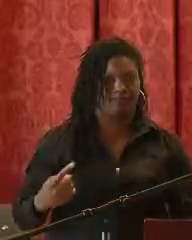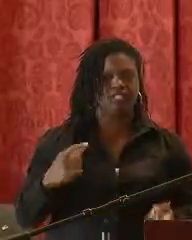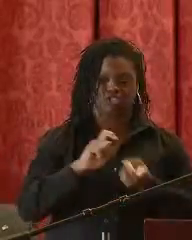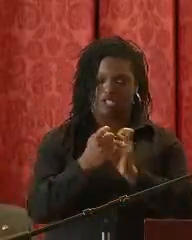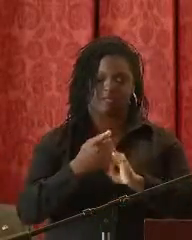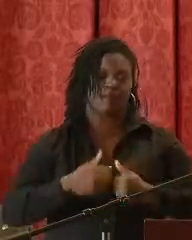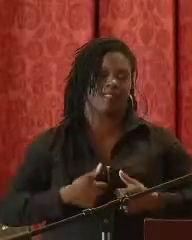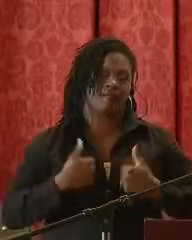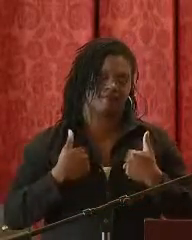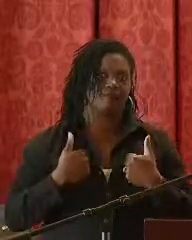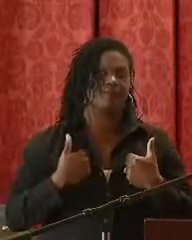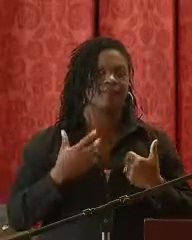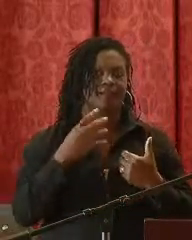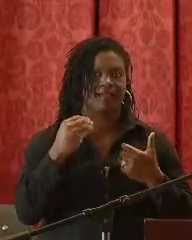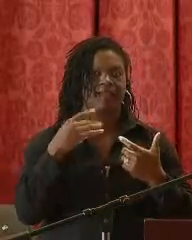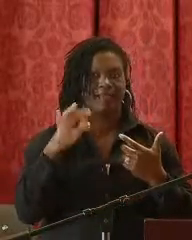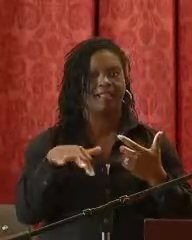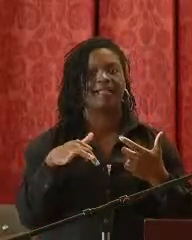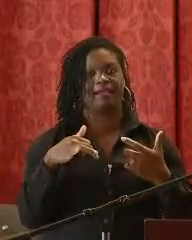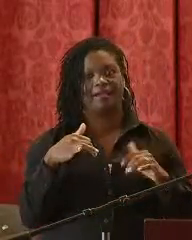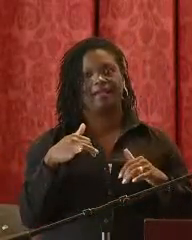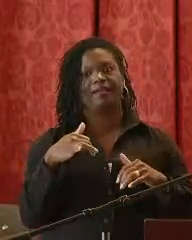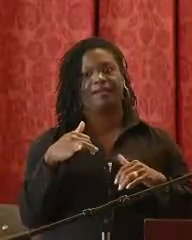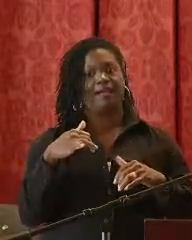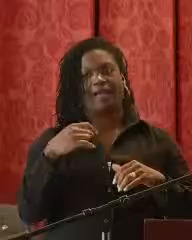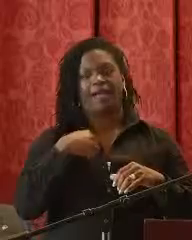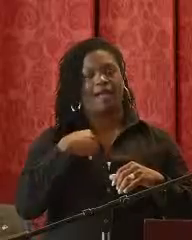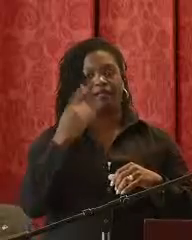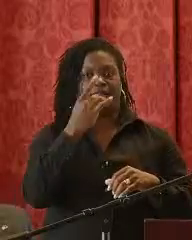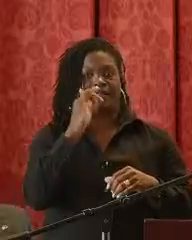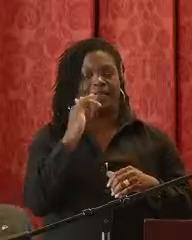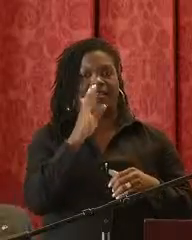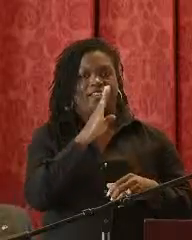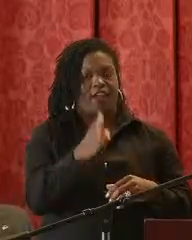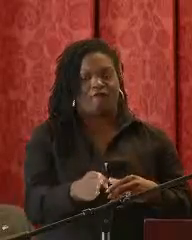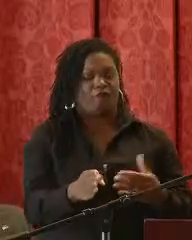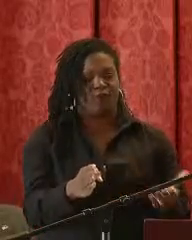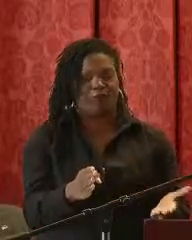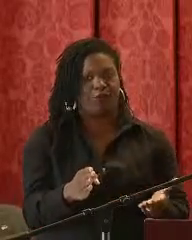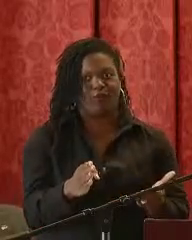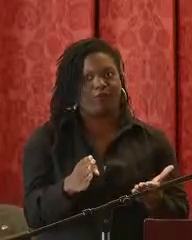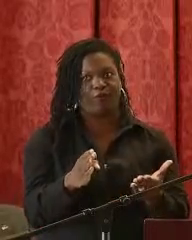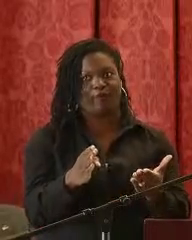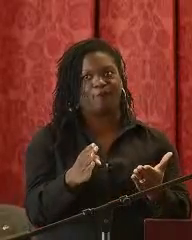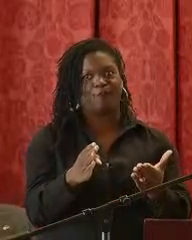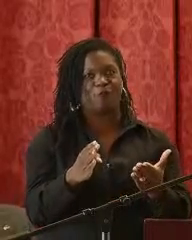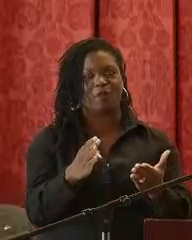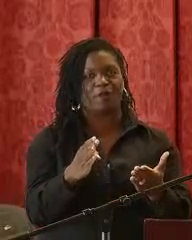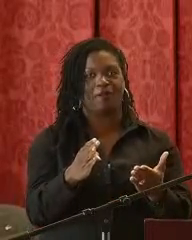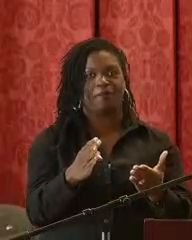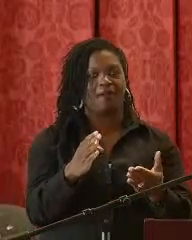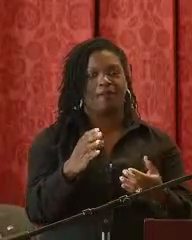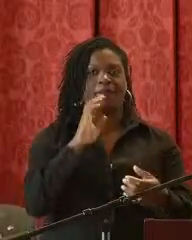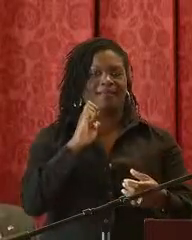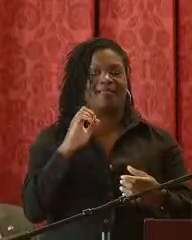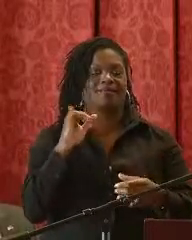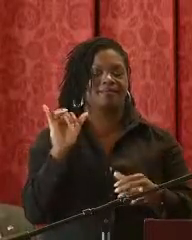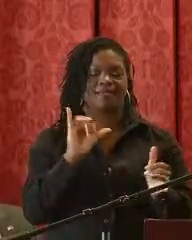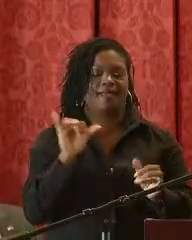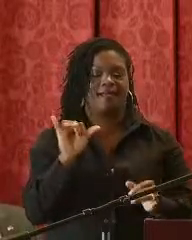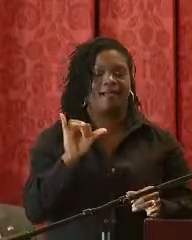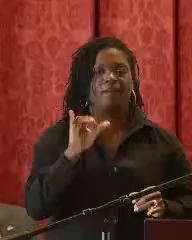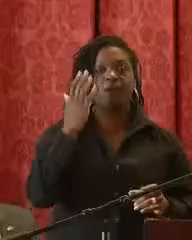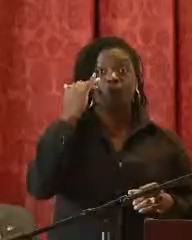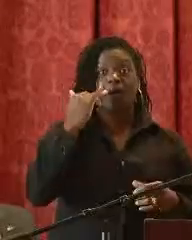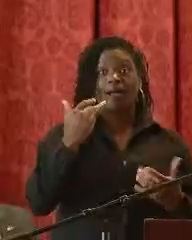a bucket list before the bucket list movie ever came out. It really changed the way I looked in life, because tomorrow none